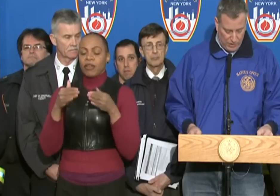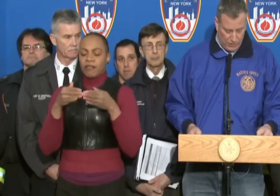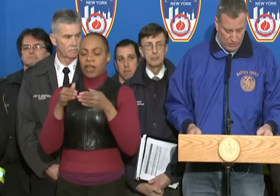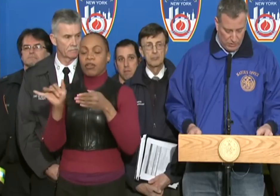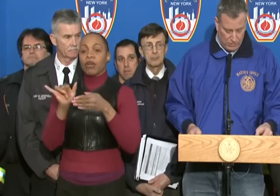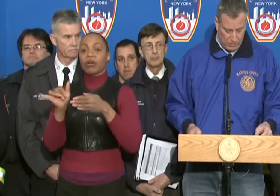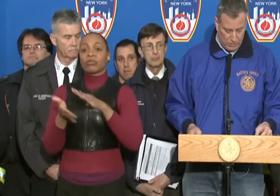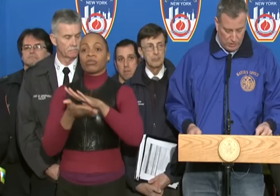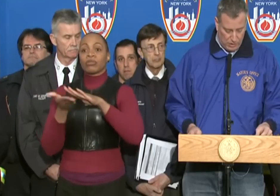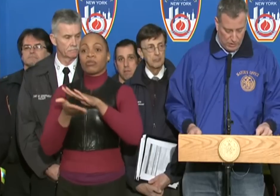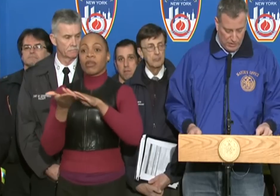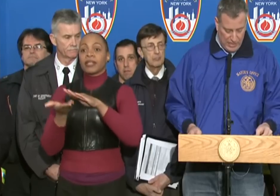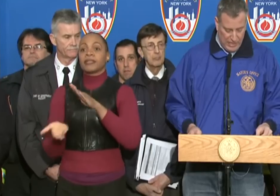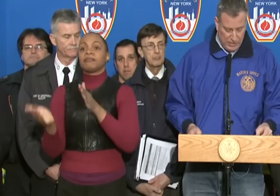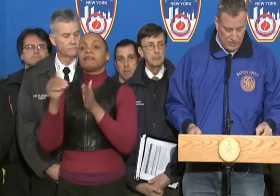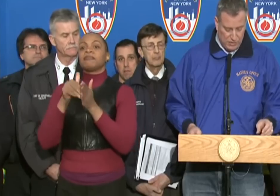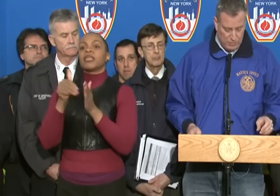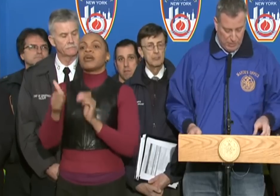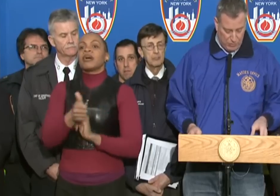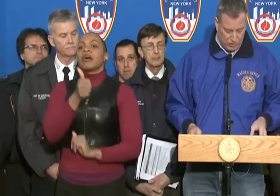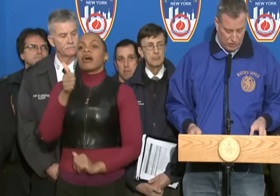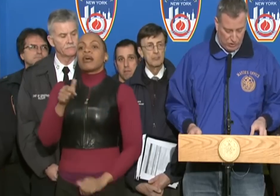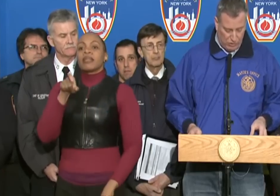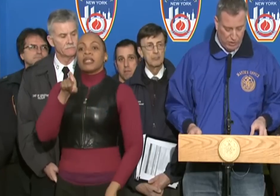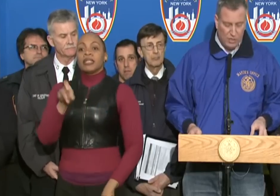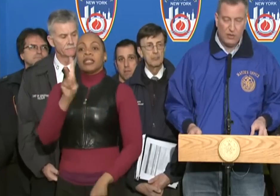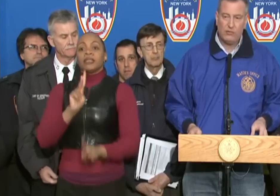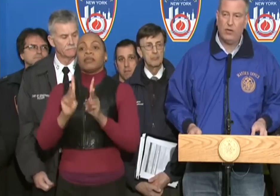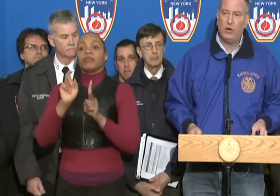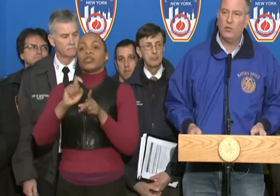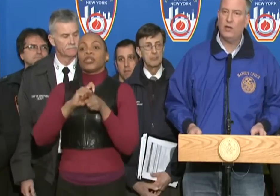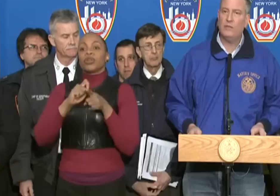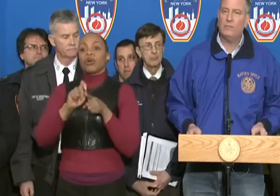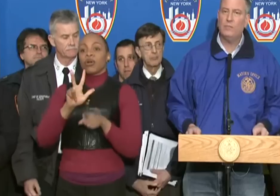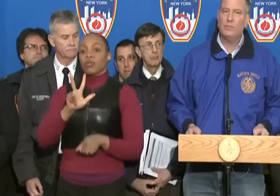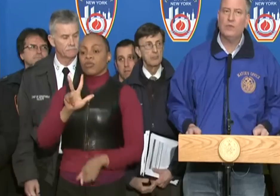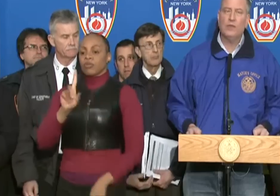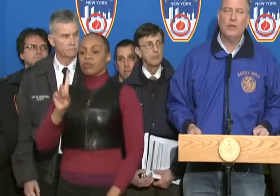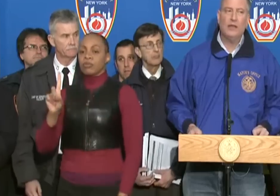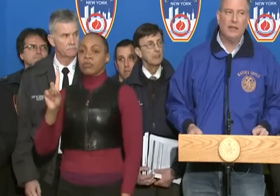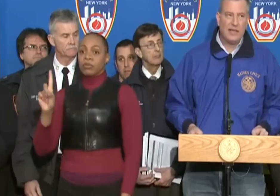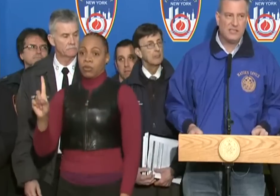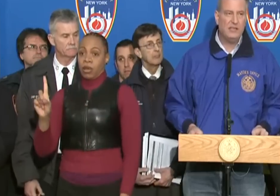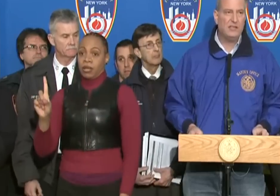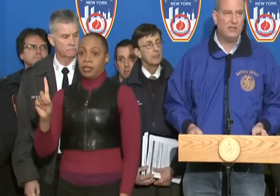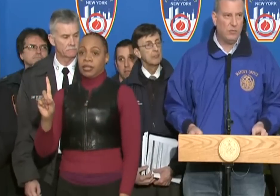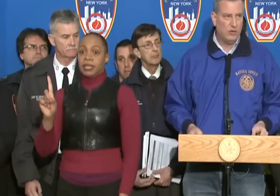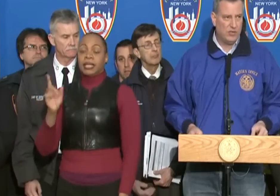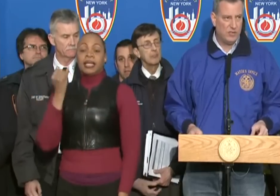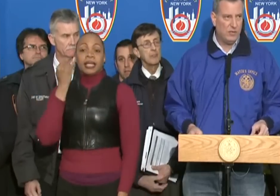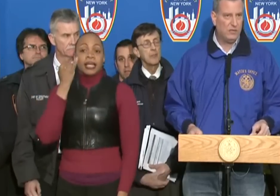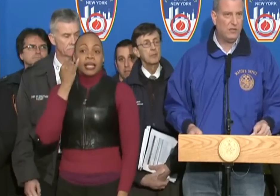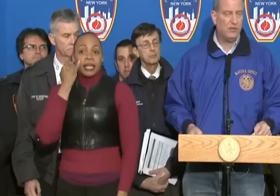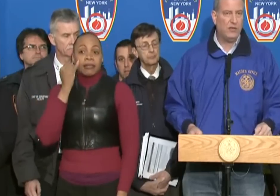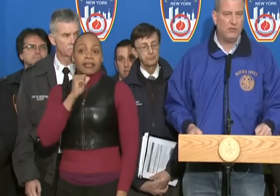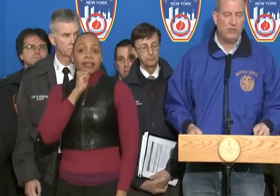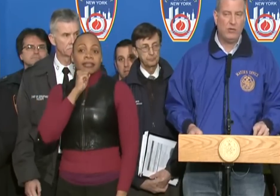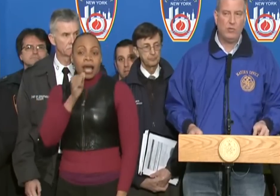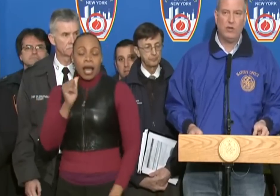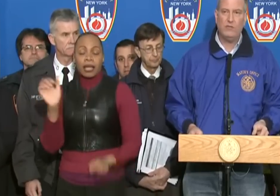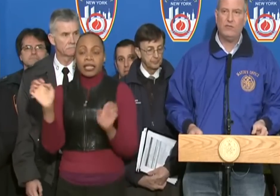Again, for other needs, people should call 311 unless it is an emergency.